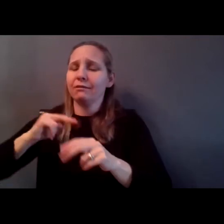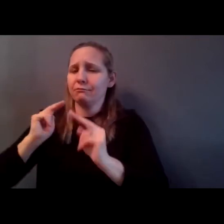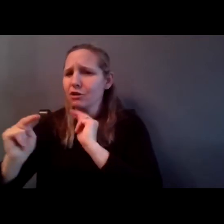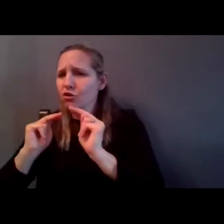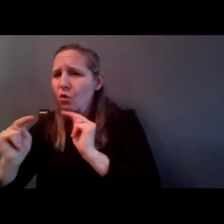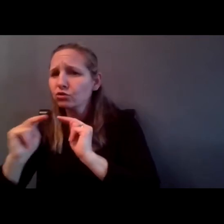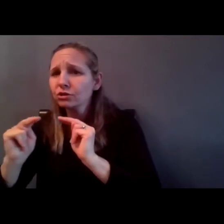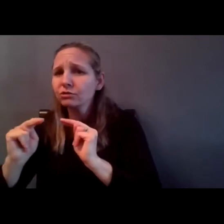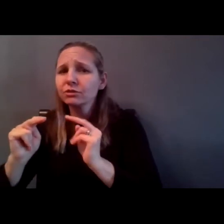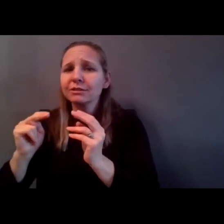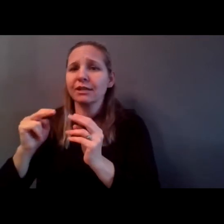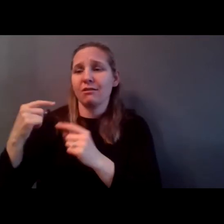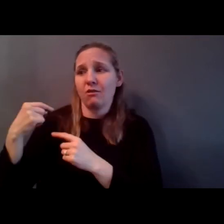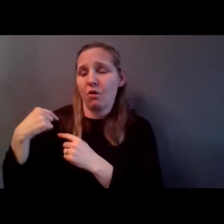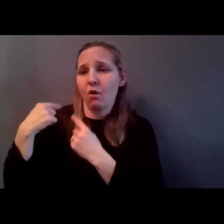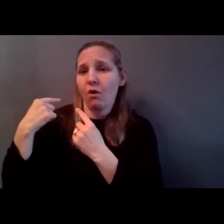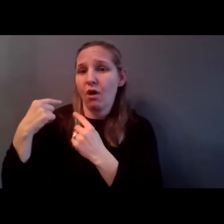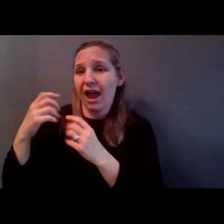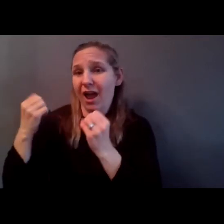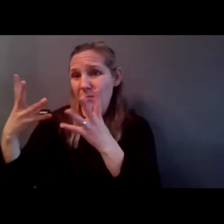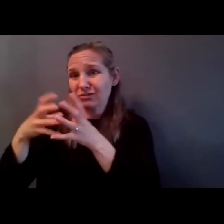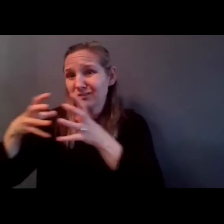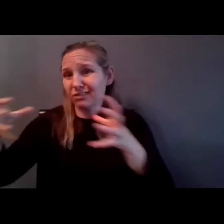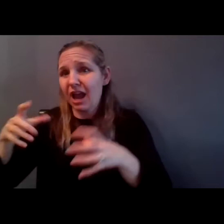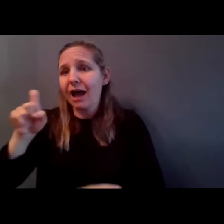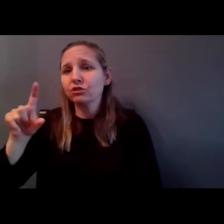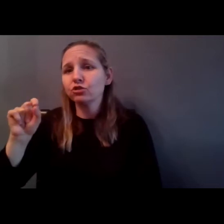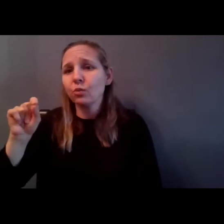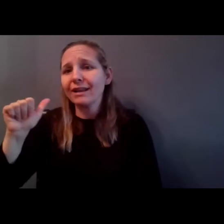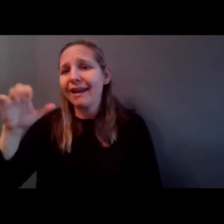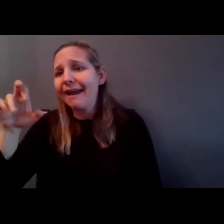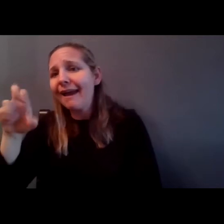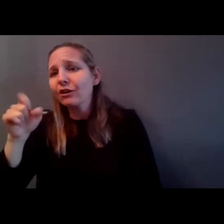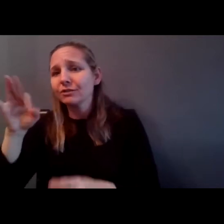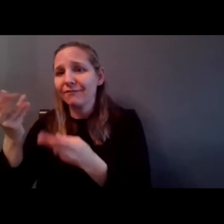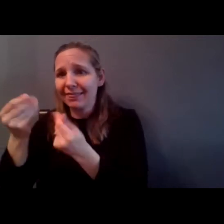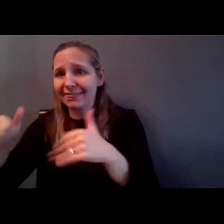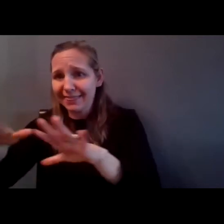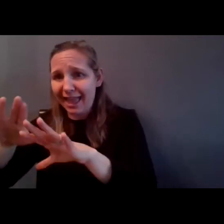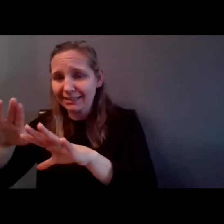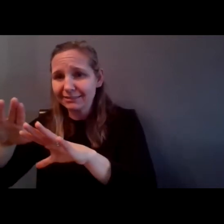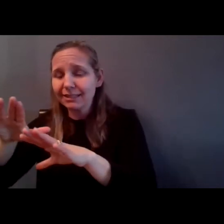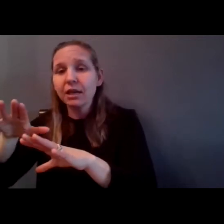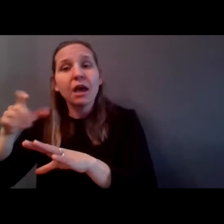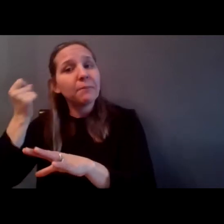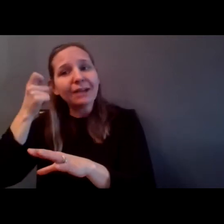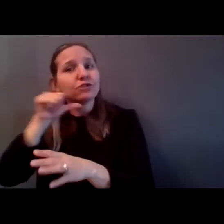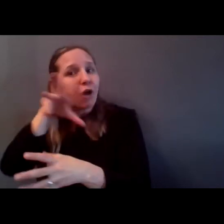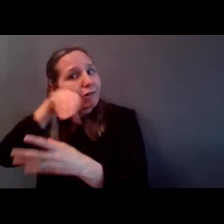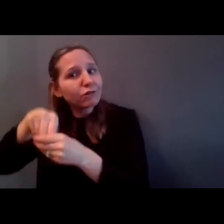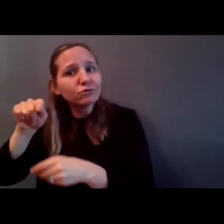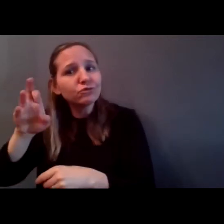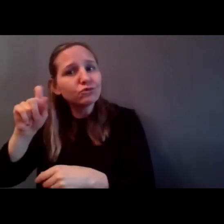of over 120 acres of land in Vancouver under fee simple outside of the treaty process. So that's sort